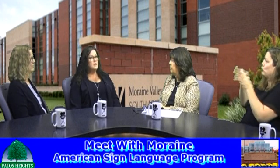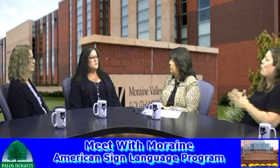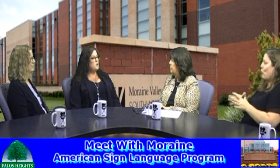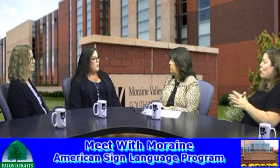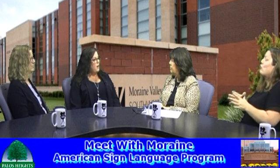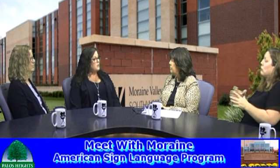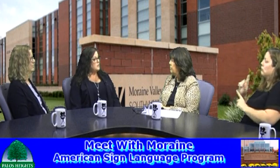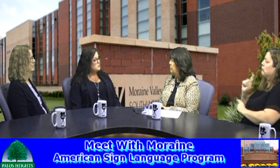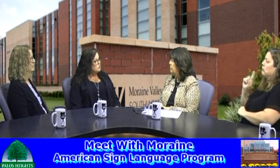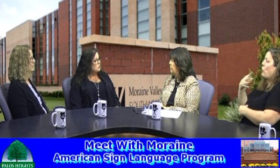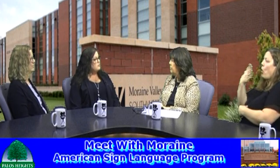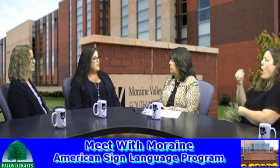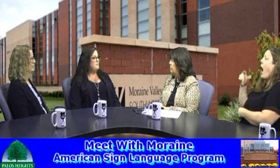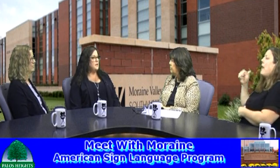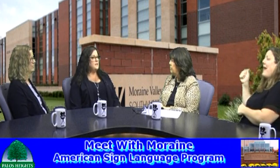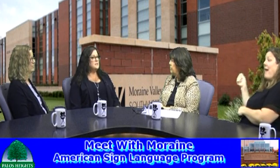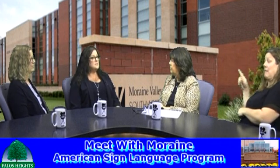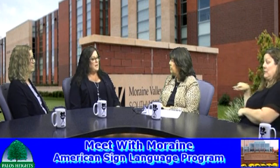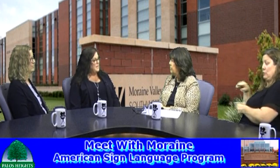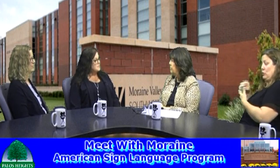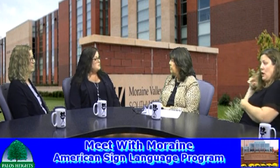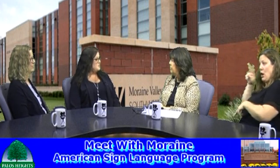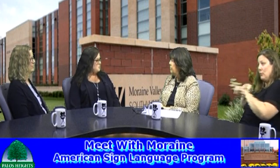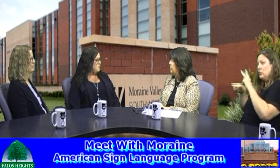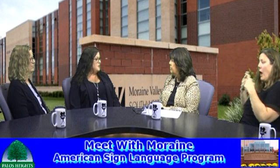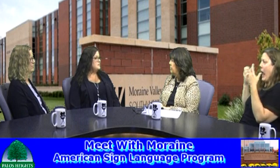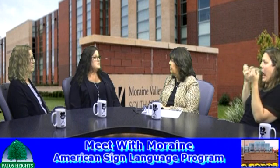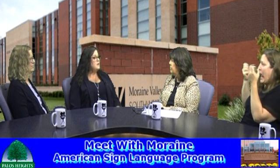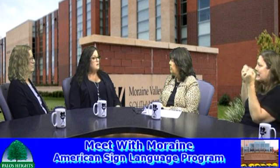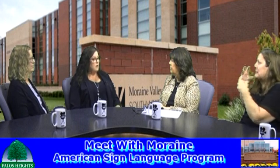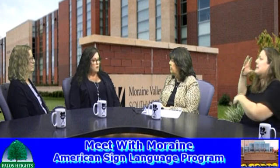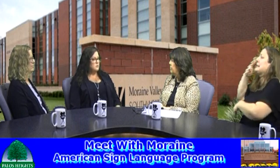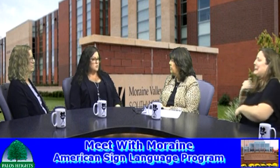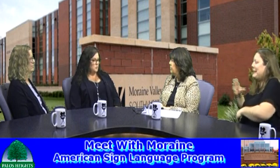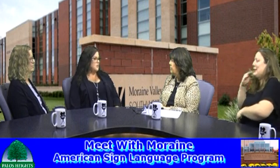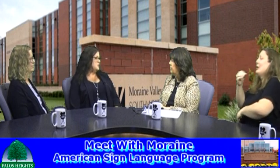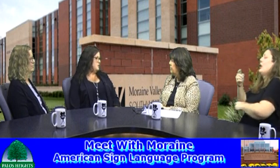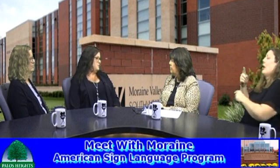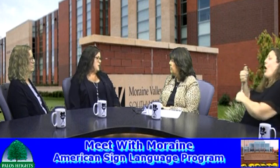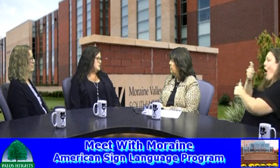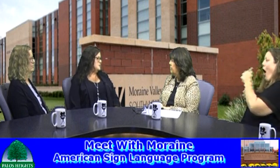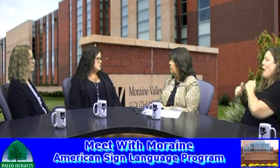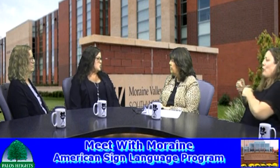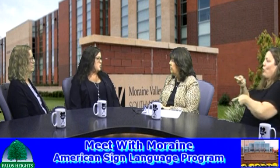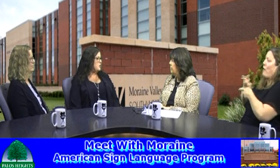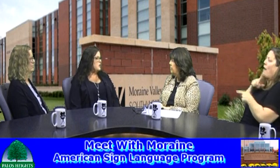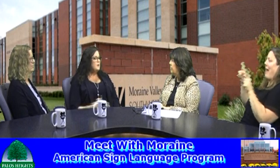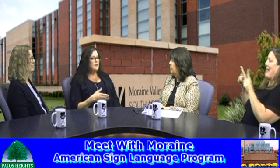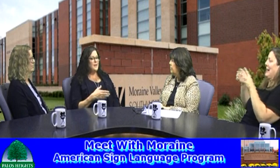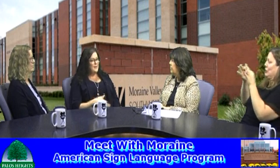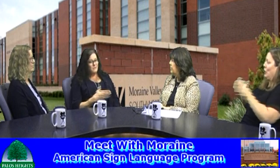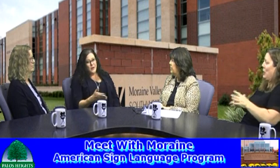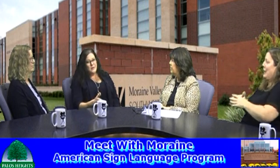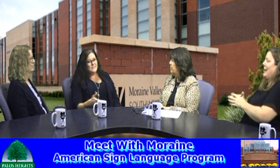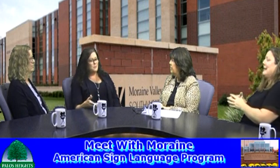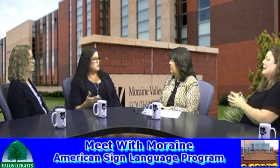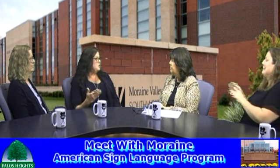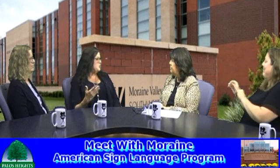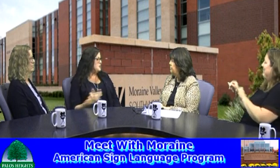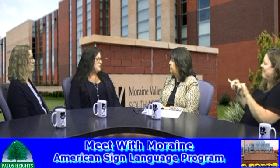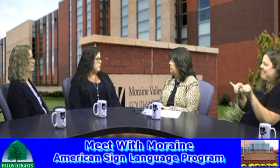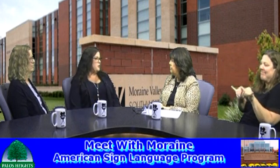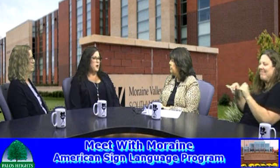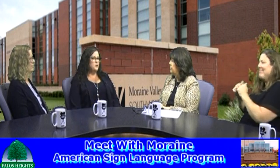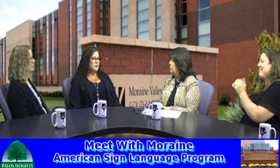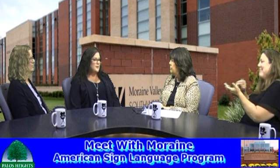interpreter to go out and observe and then get some hands-up experience under the tutelage of a licensed interpreter. Again, very similar